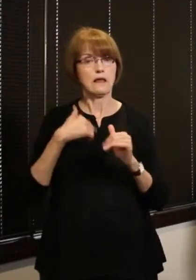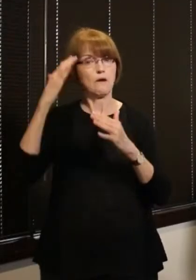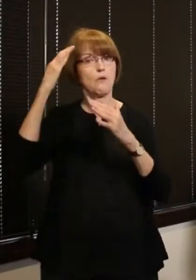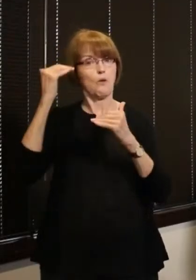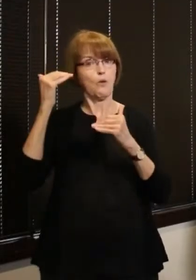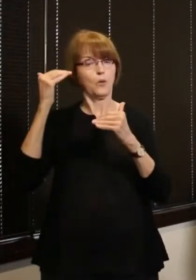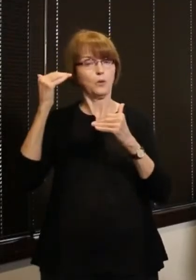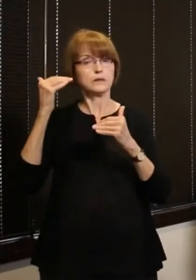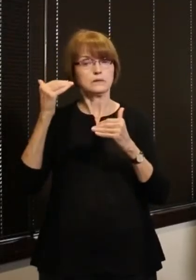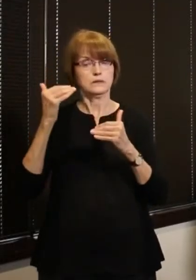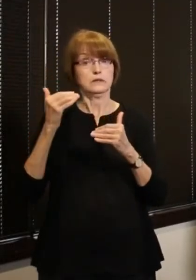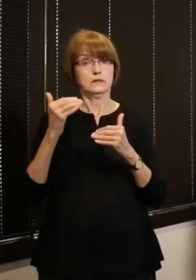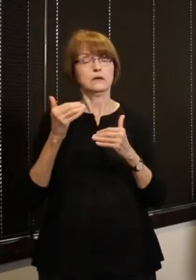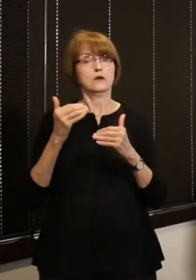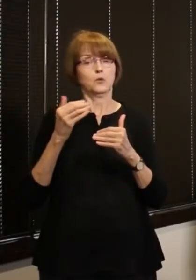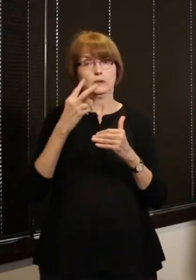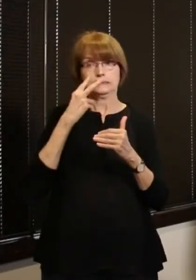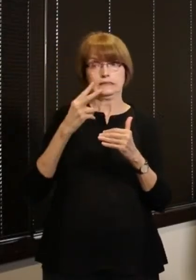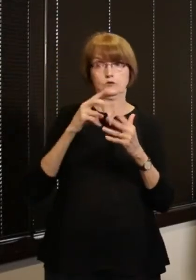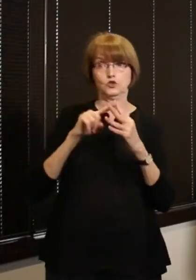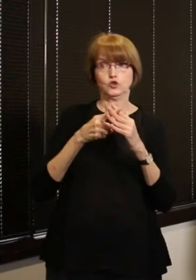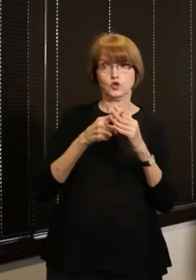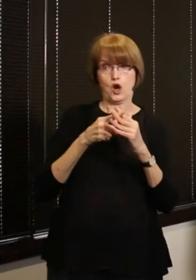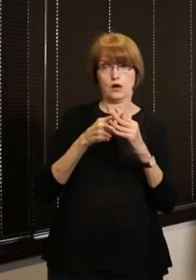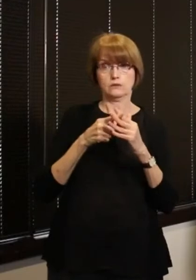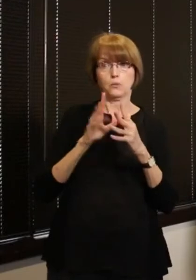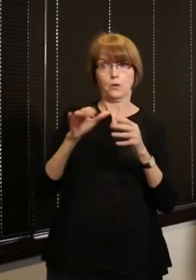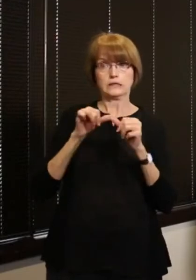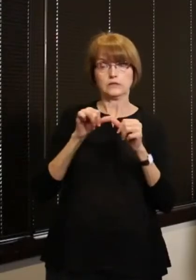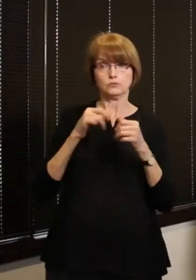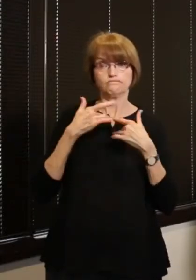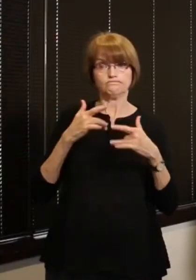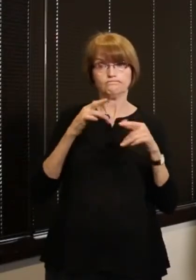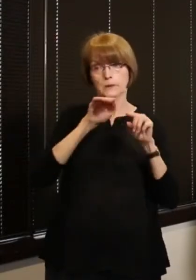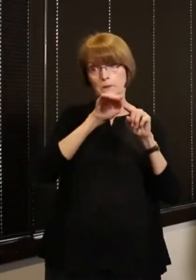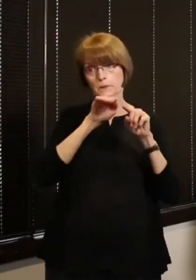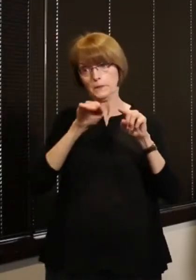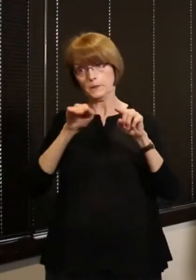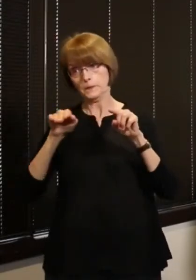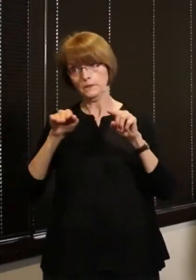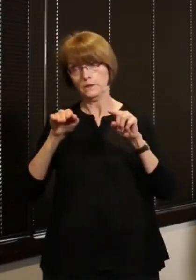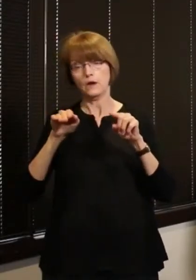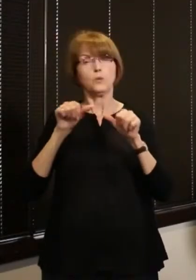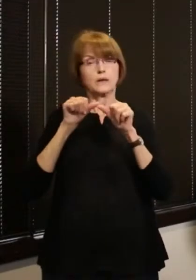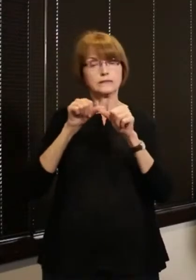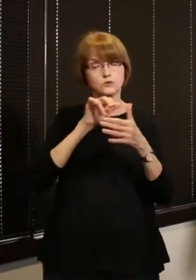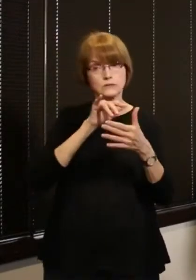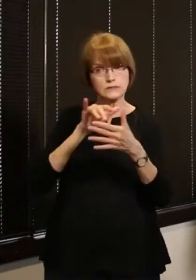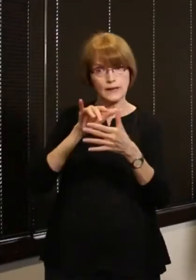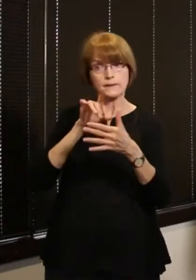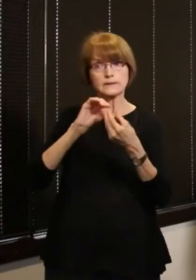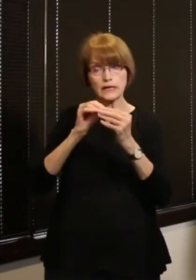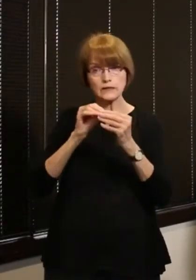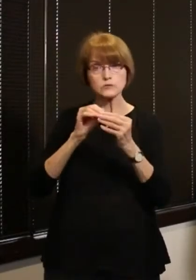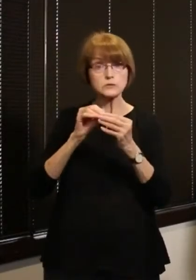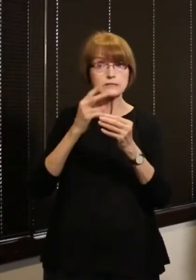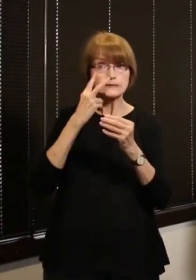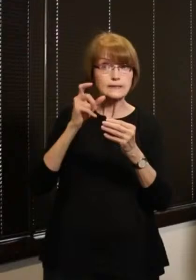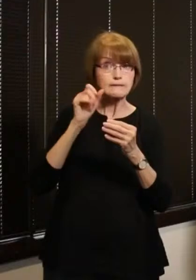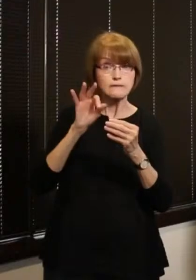that that's the start of a trend. And we'll continue to follow the data and see if it keeps pushing those numbers down.